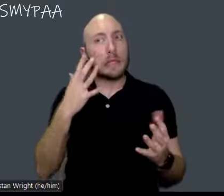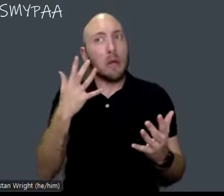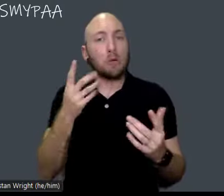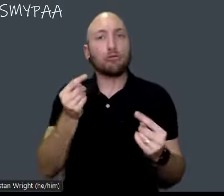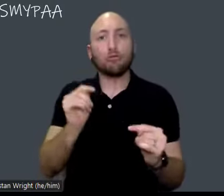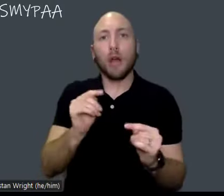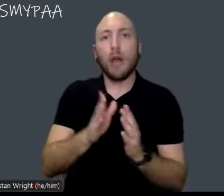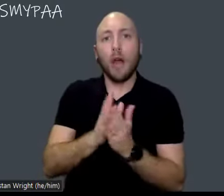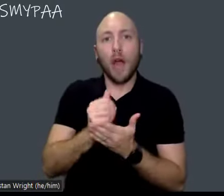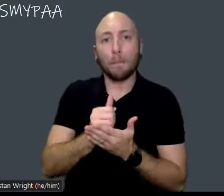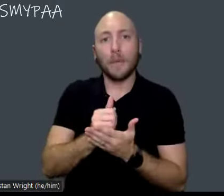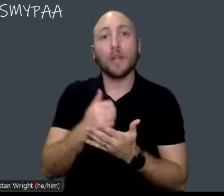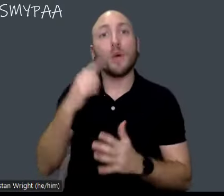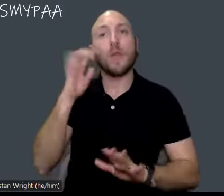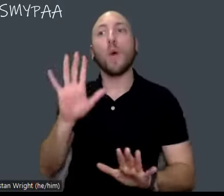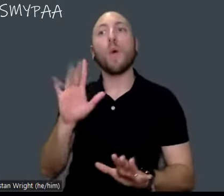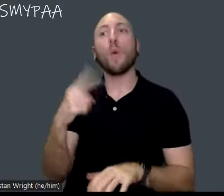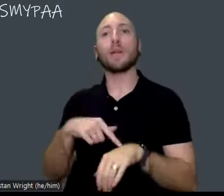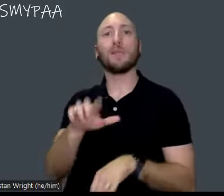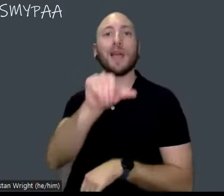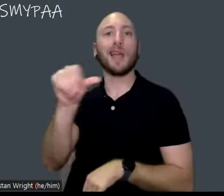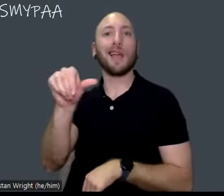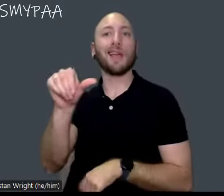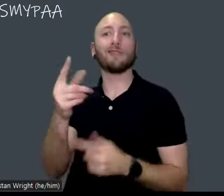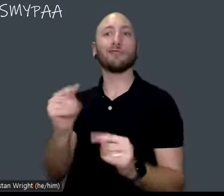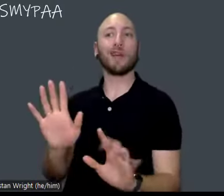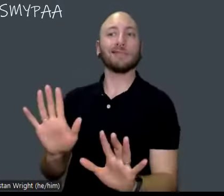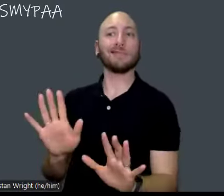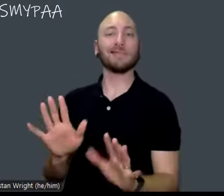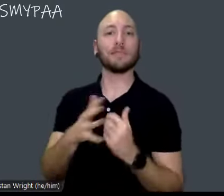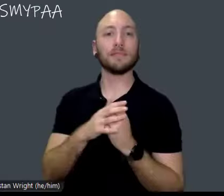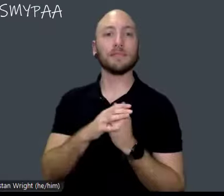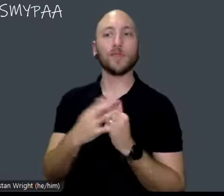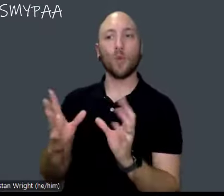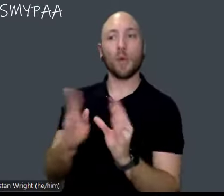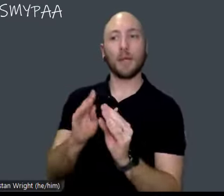And I went to one AA meeting. But that meeting